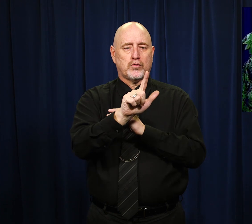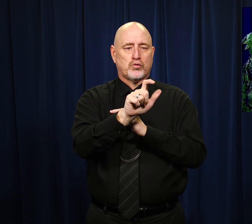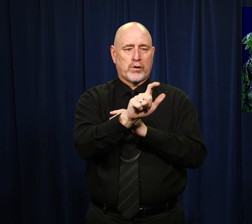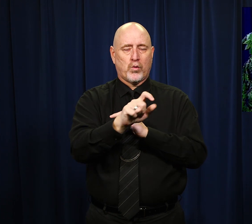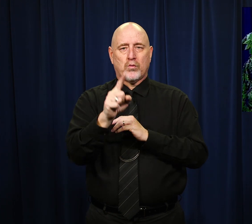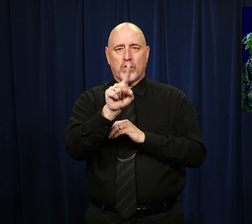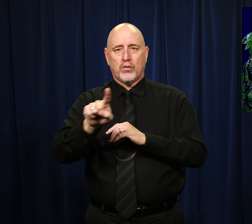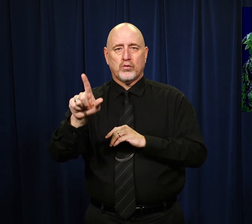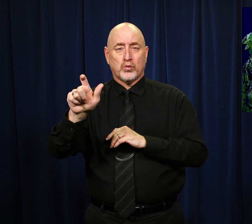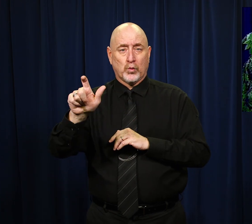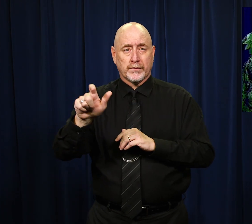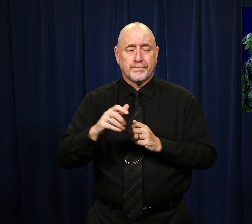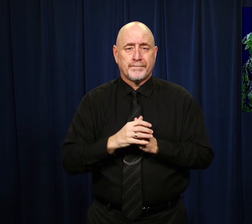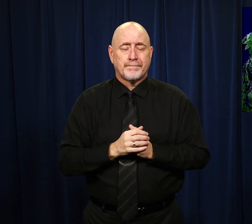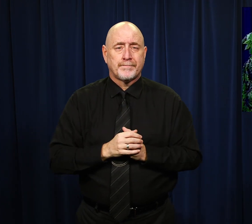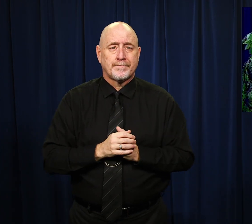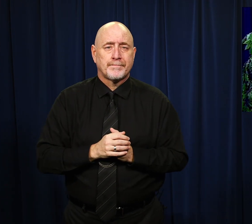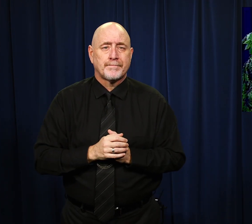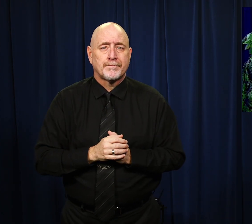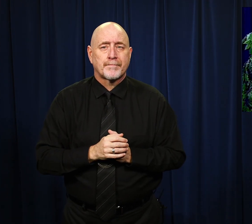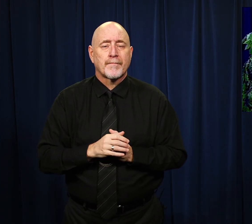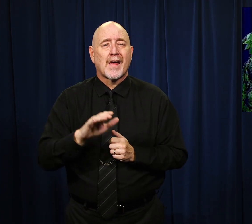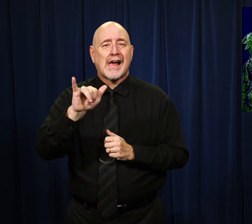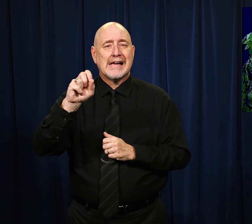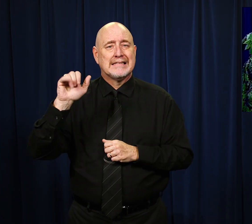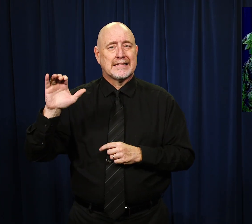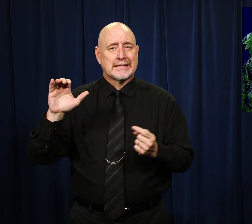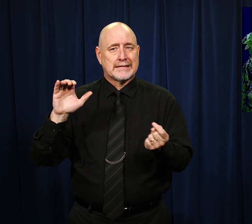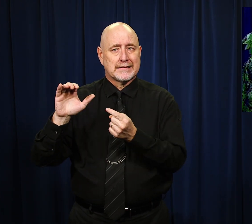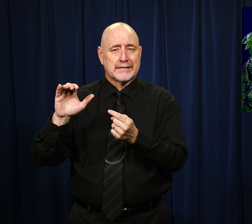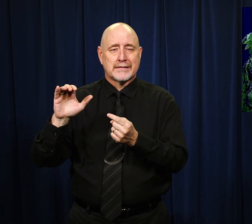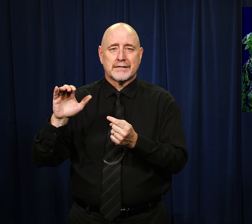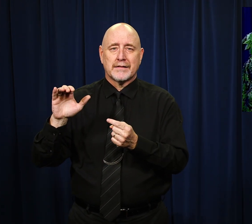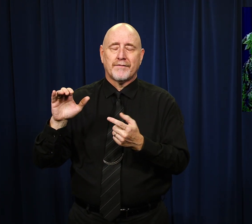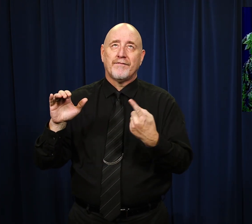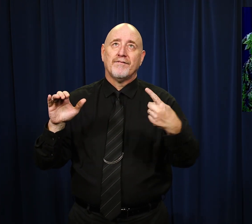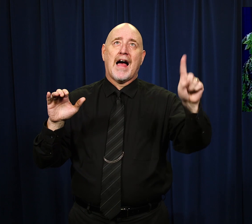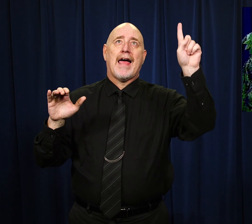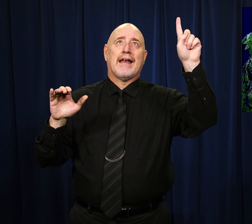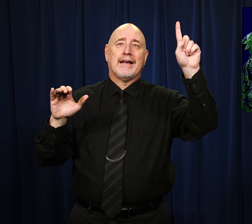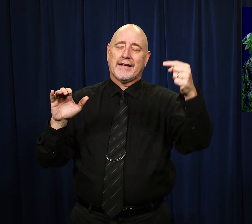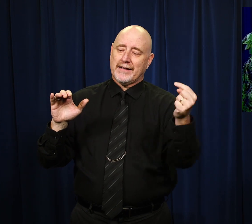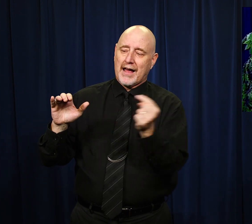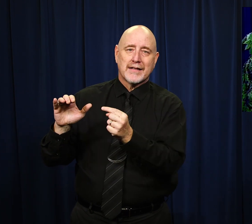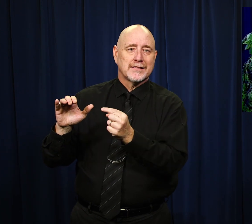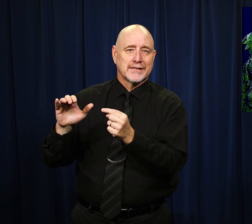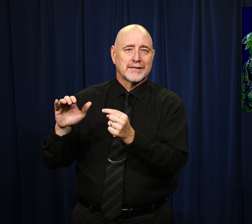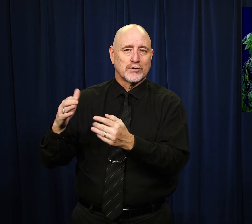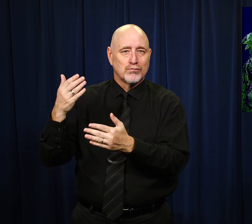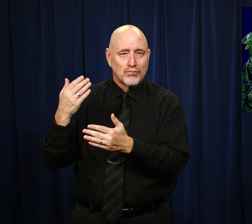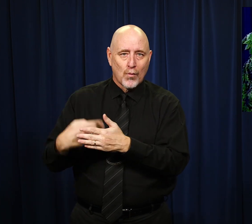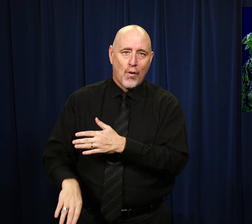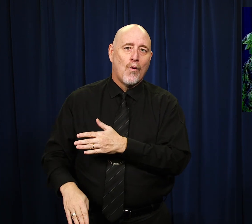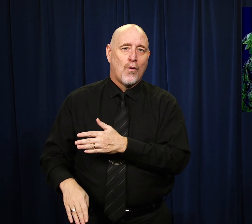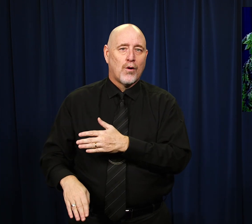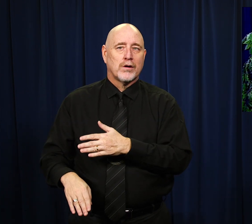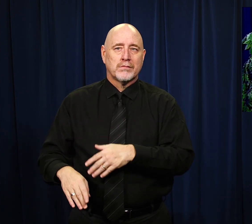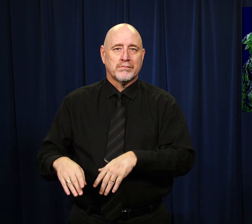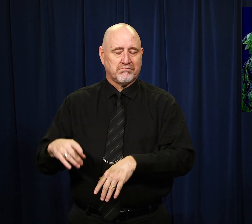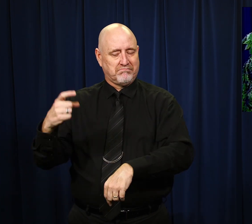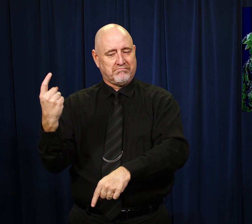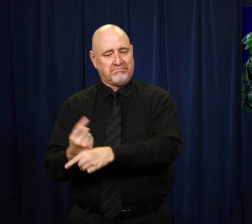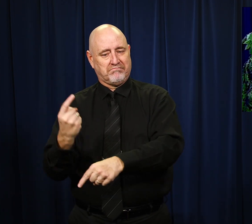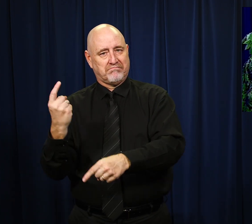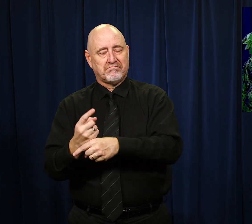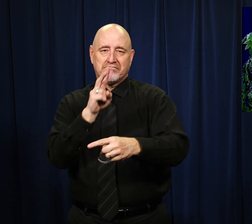verses 1 through 21. Isaac, finally. Isaac is born just